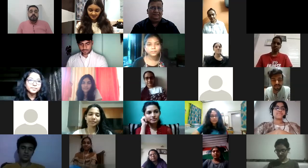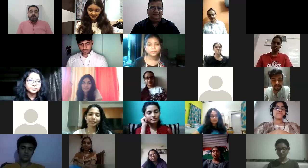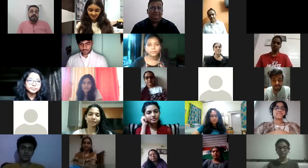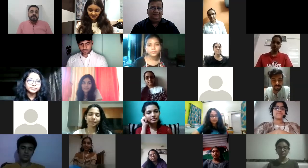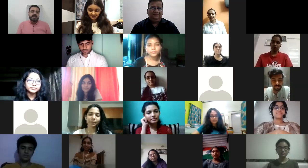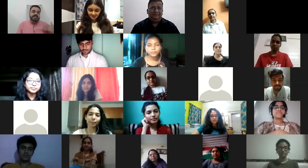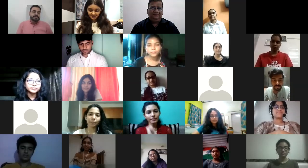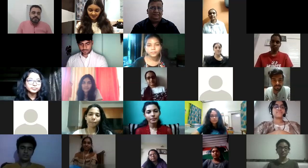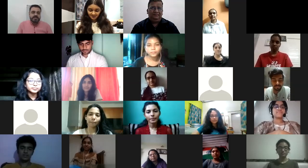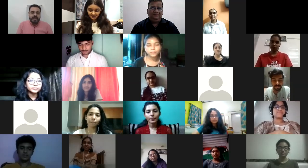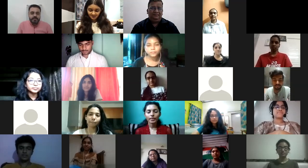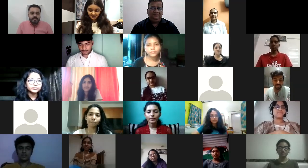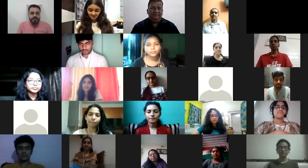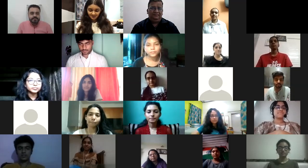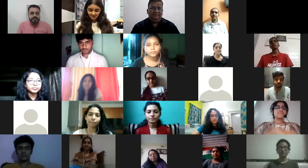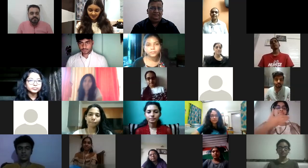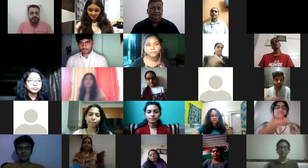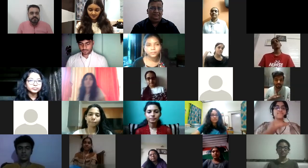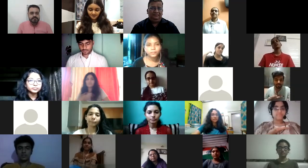welcome in response to a thank you.